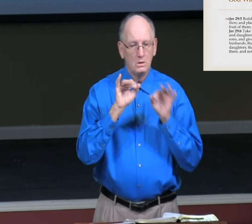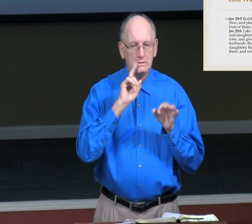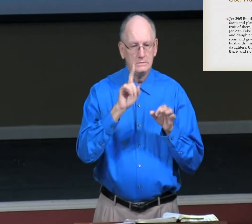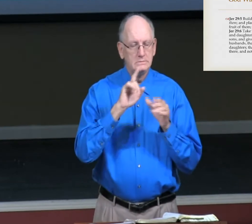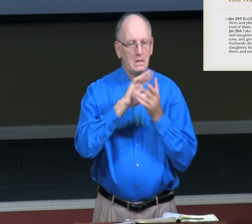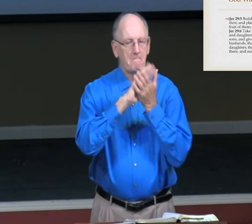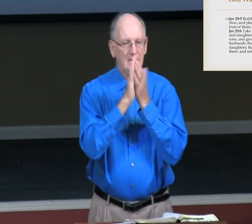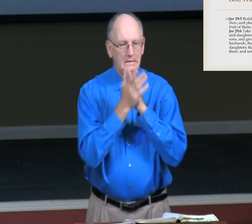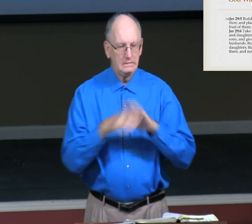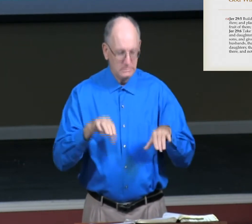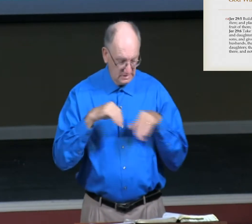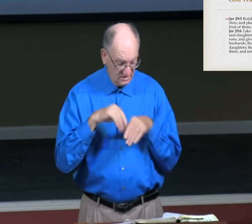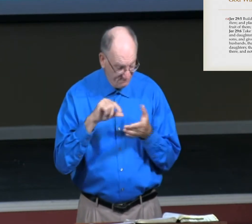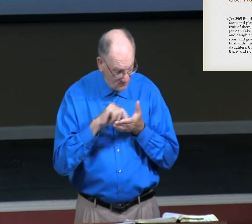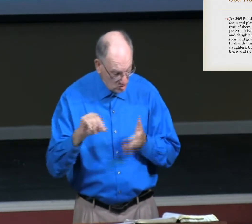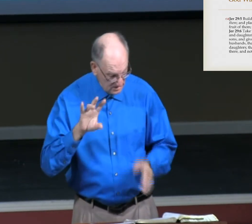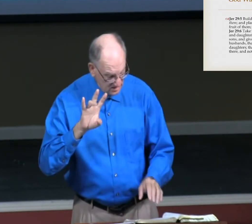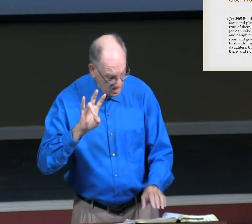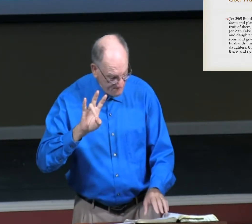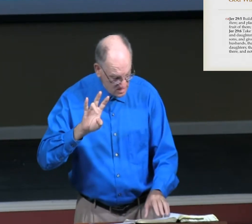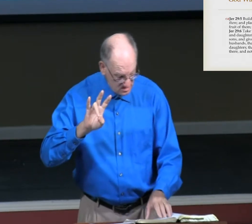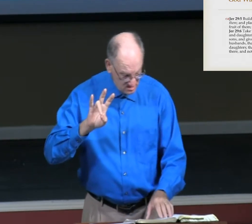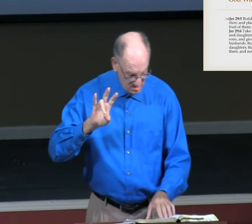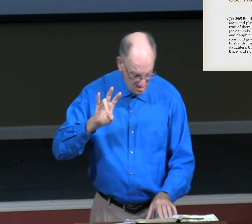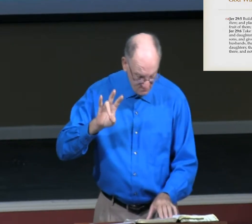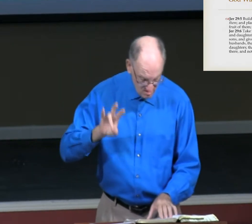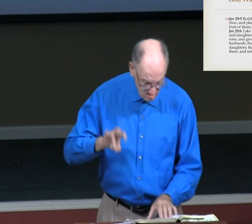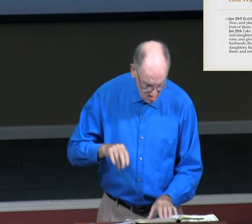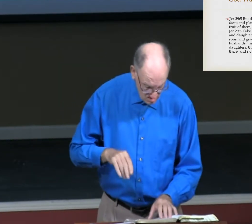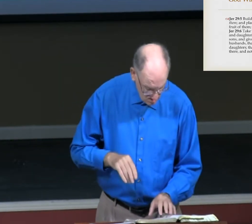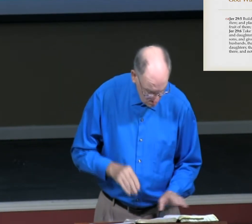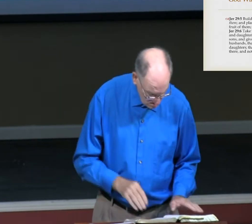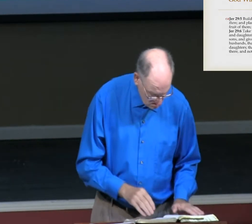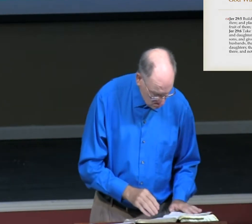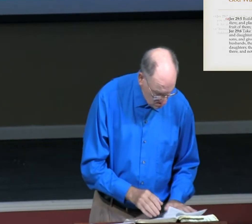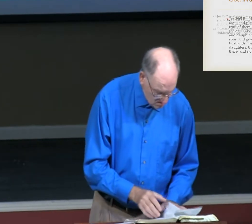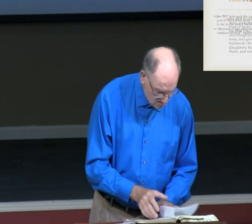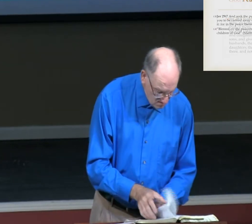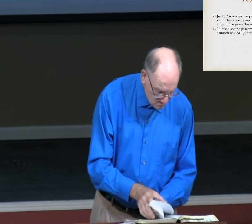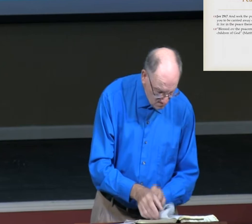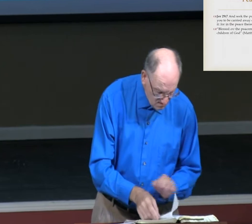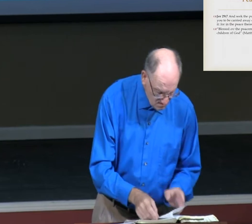Then also, an important thing is have peace. In verse 7.